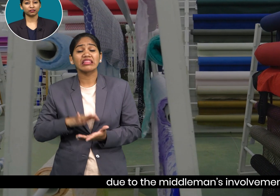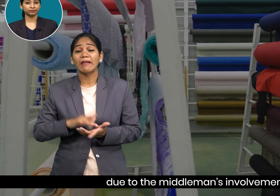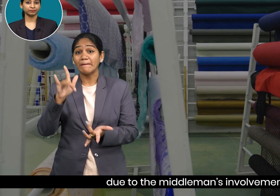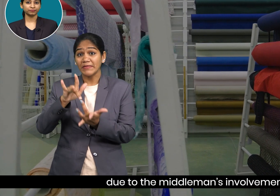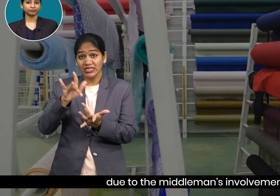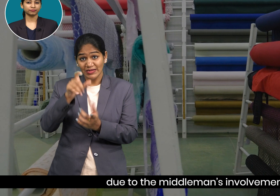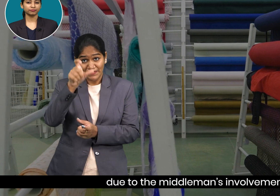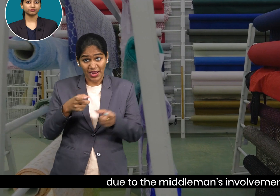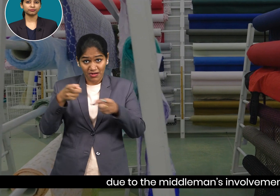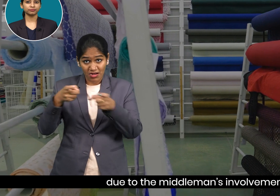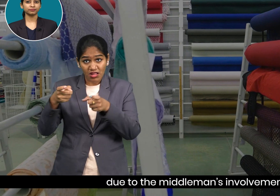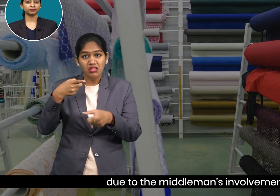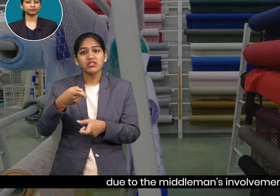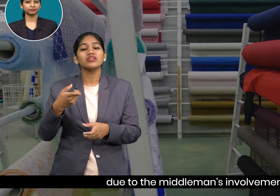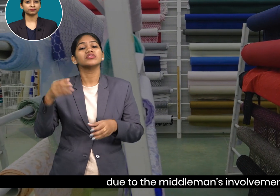involvement.